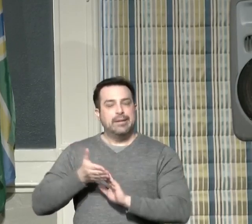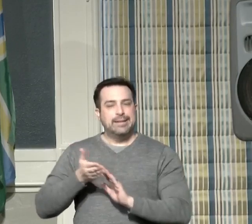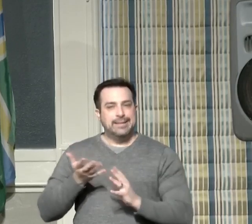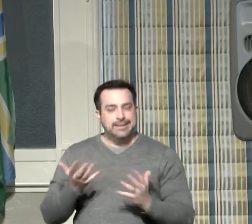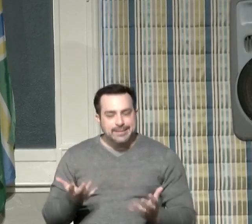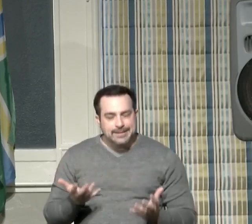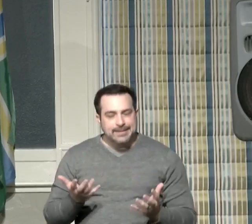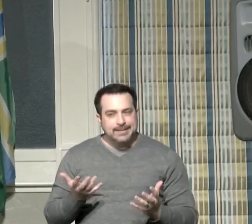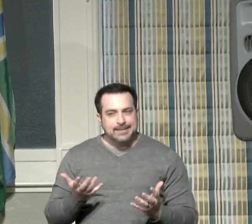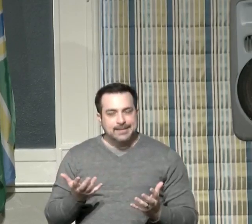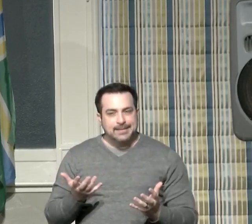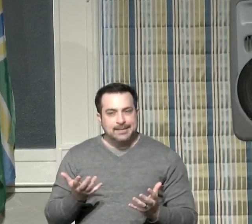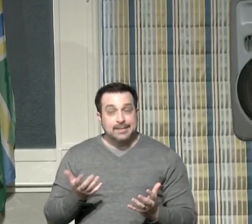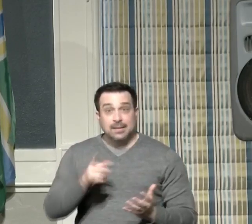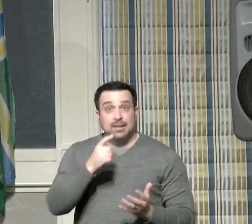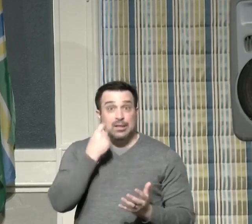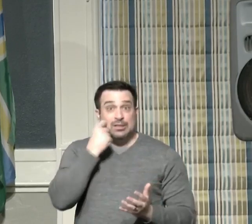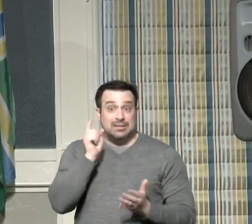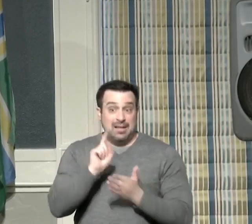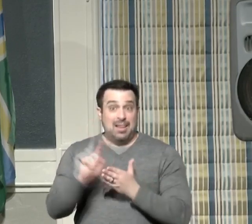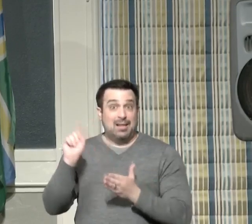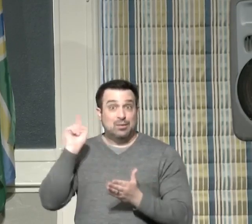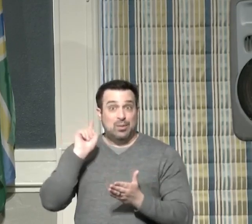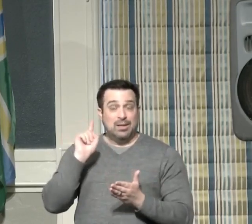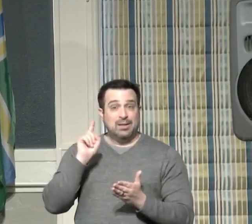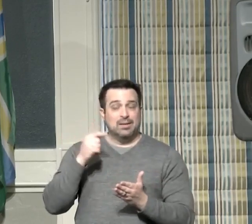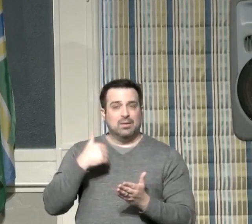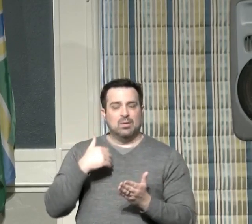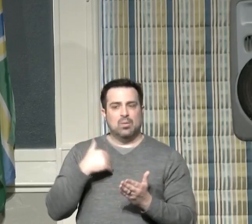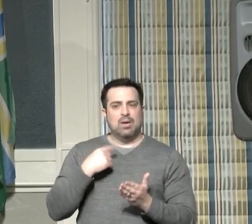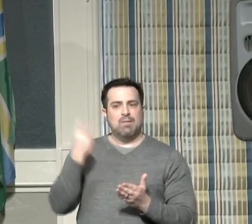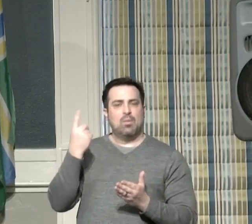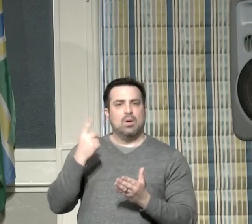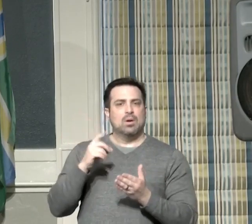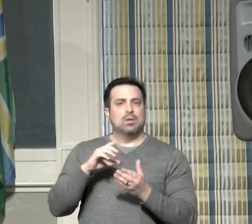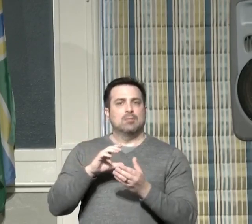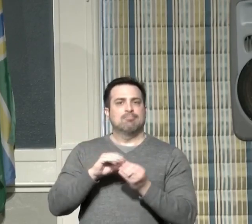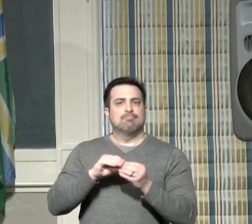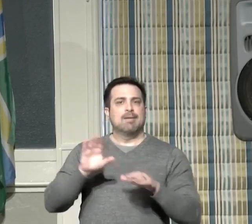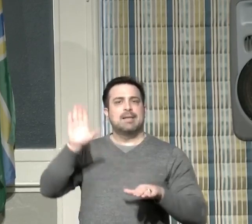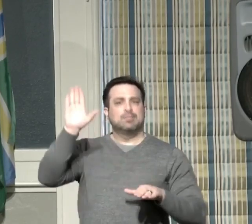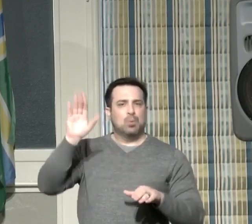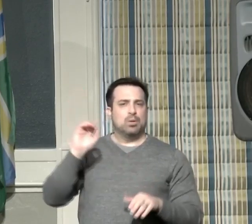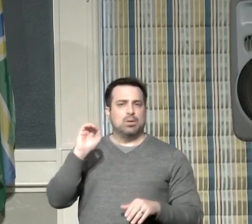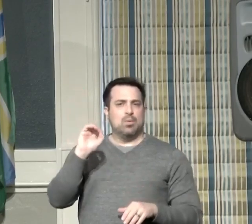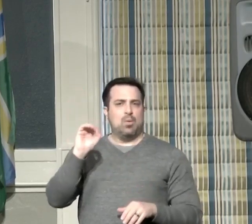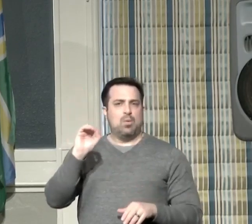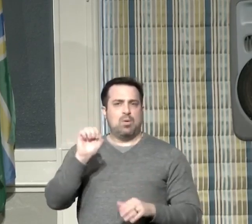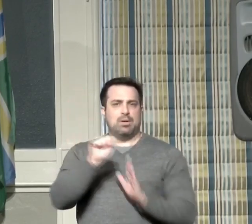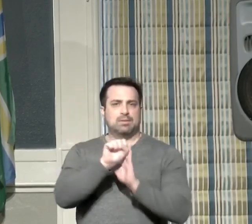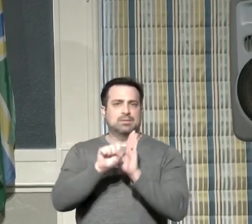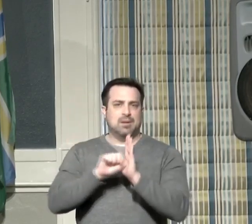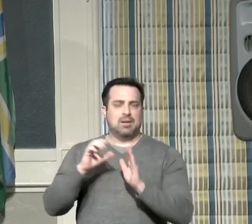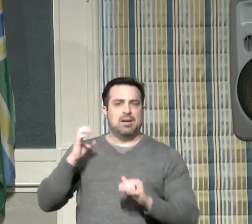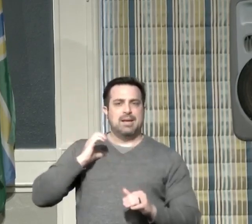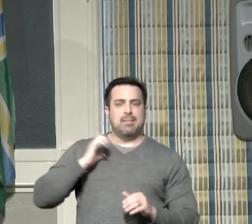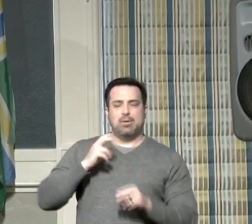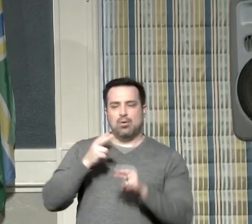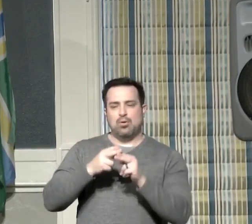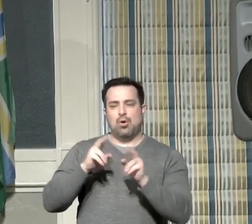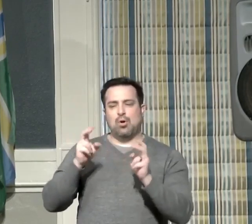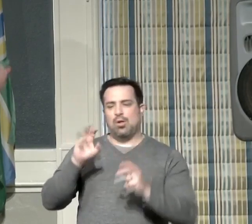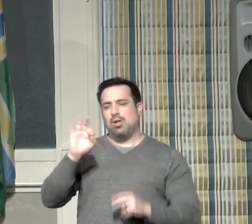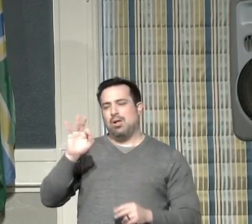fact, just last week, we had a testimony at the Oregon State Capitol about something called the